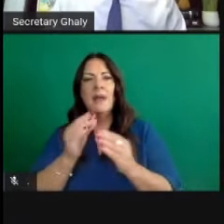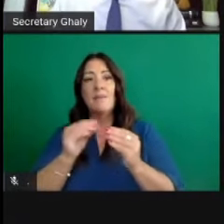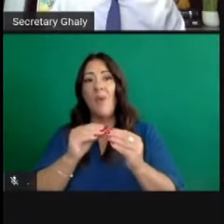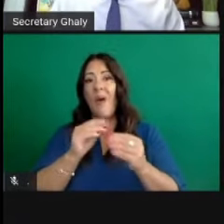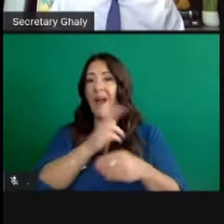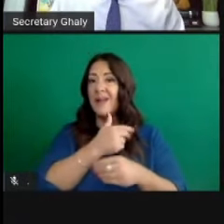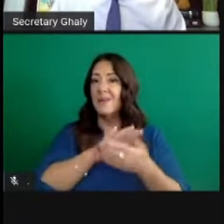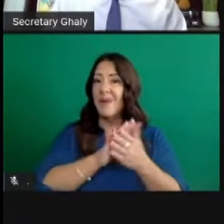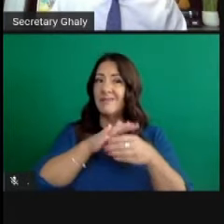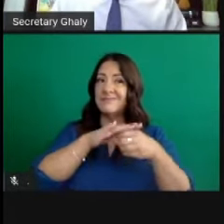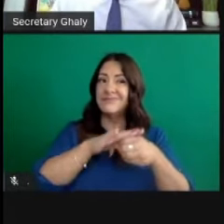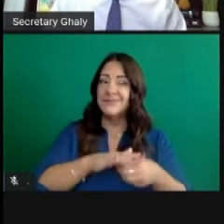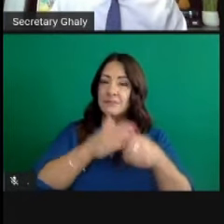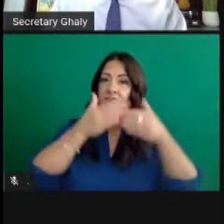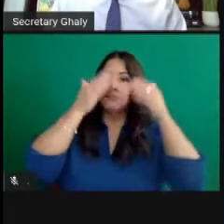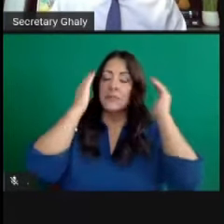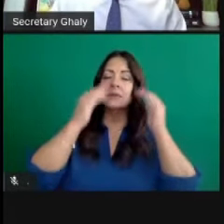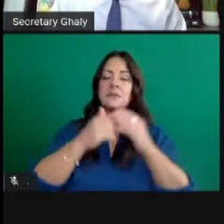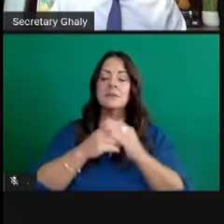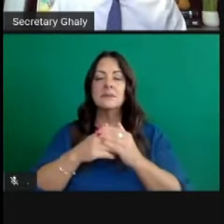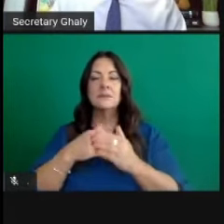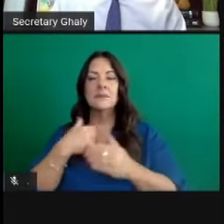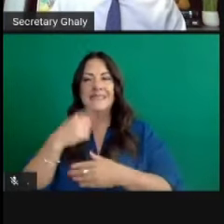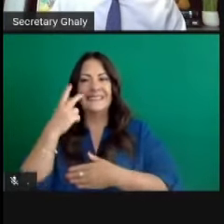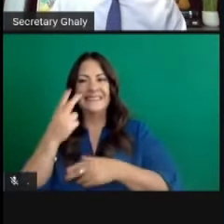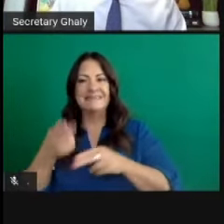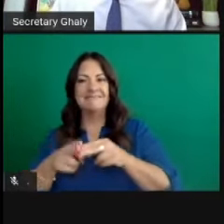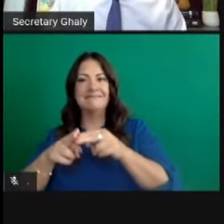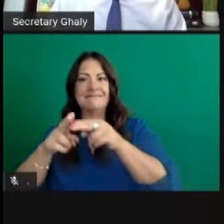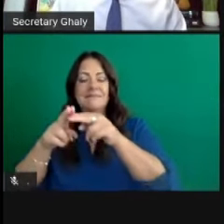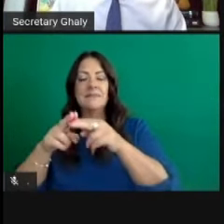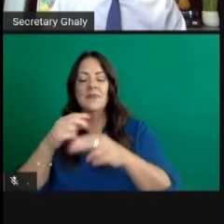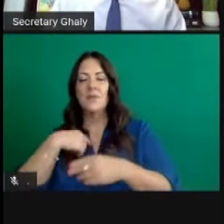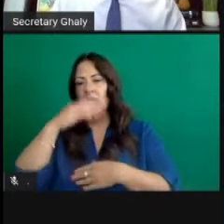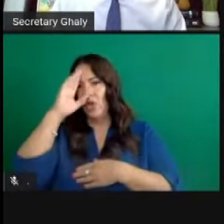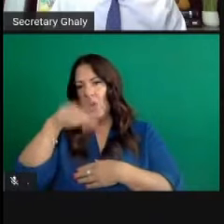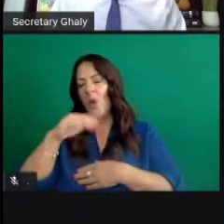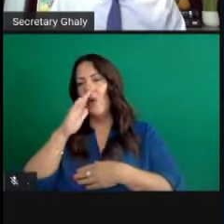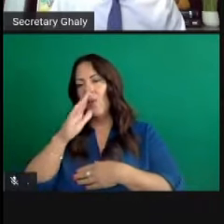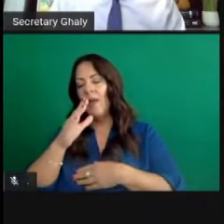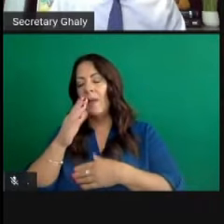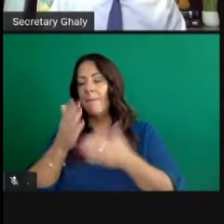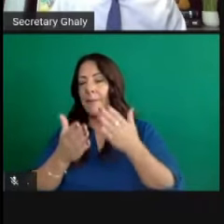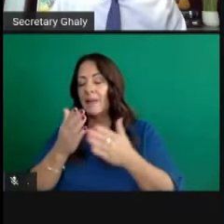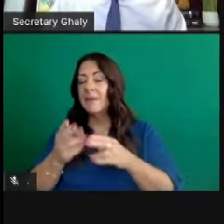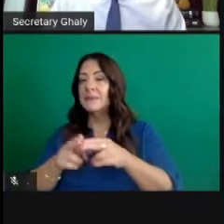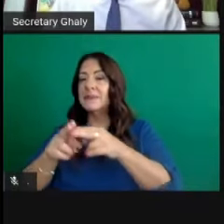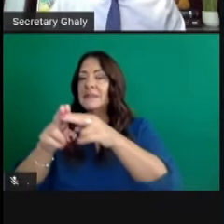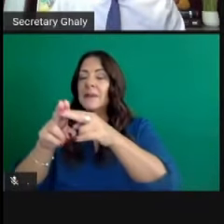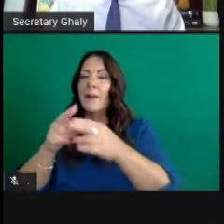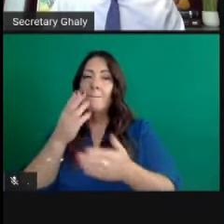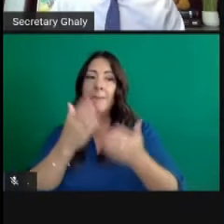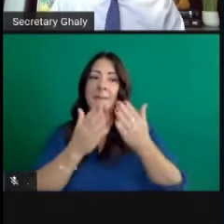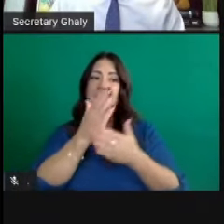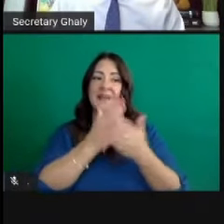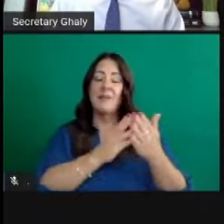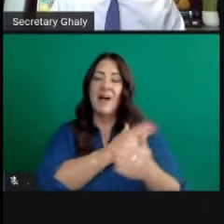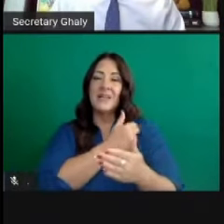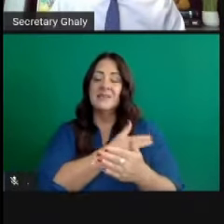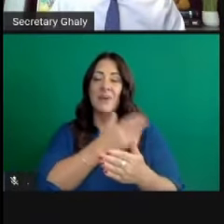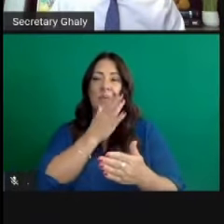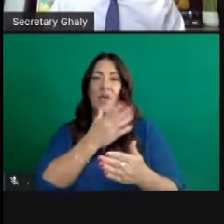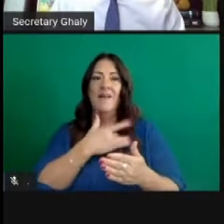having this sustained double-digit % increase over many, many weeks will put our hospitals in a difficult position